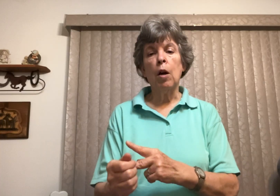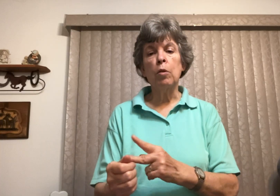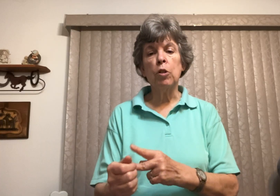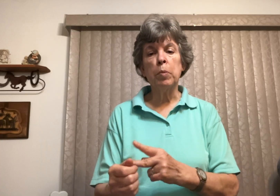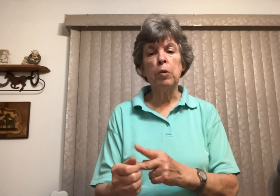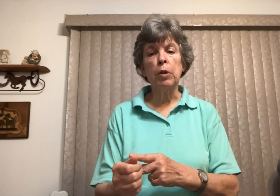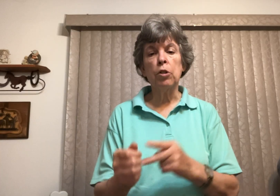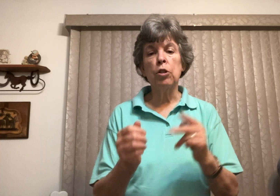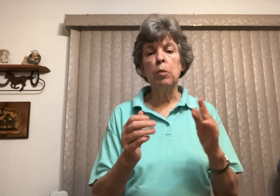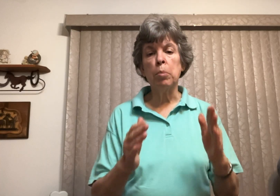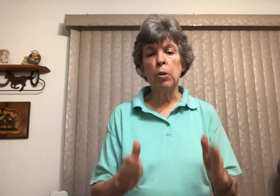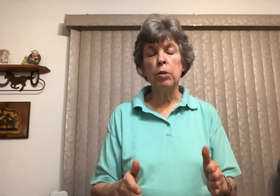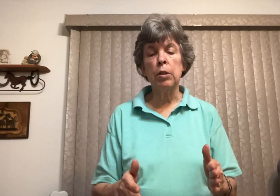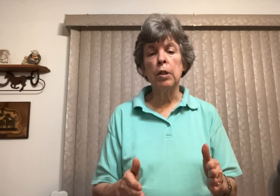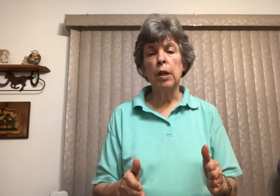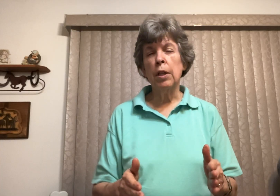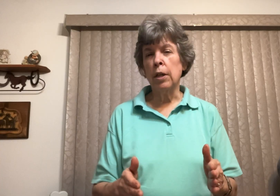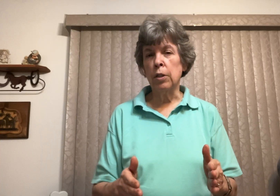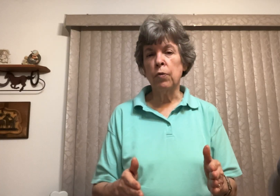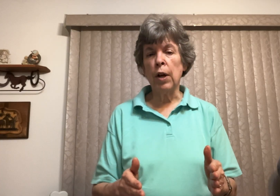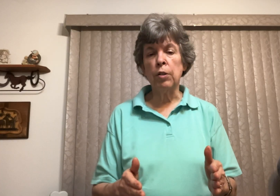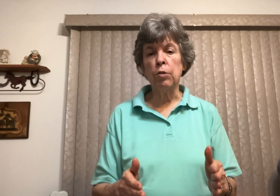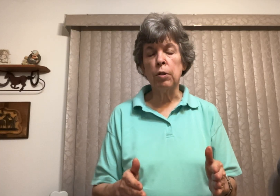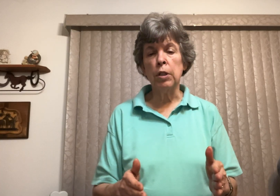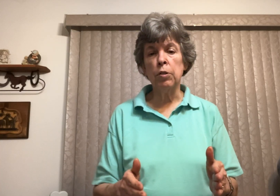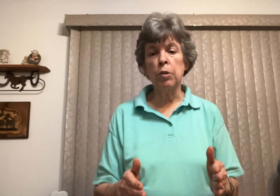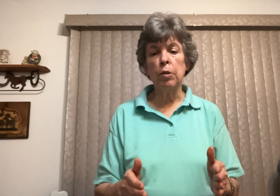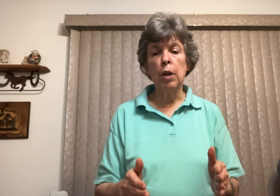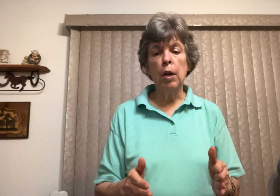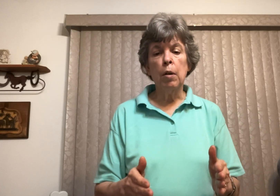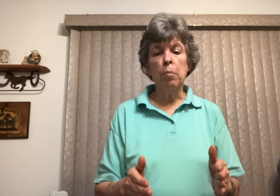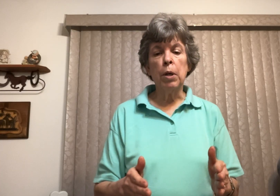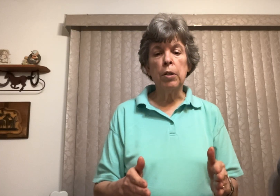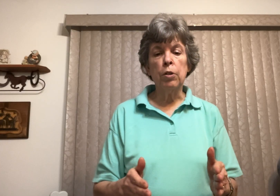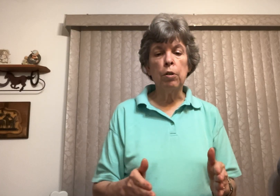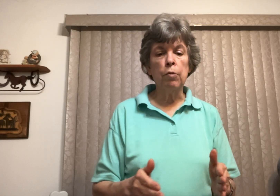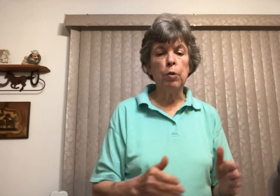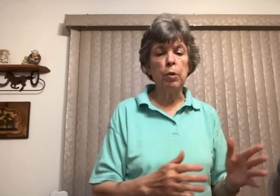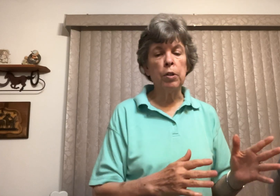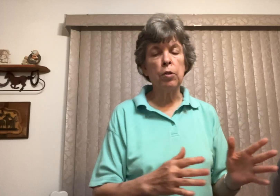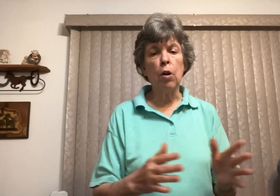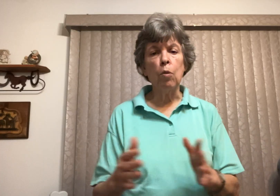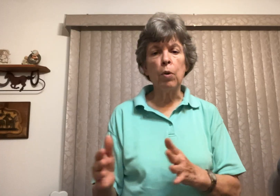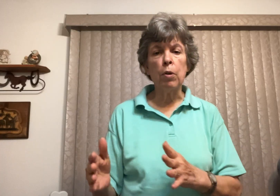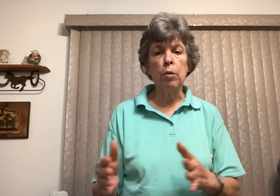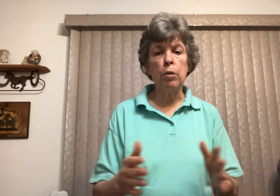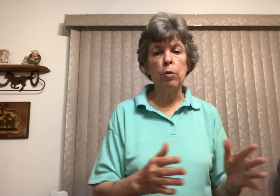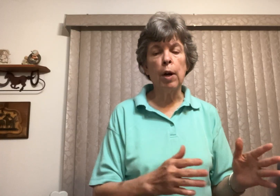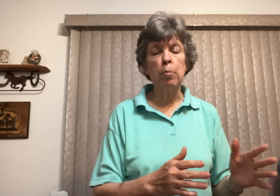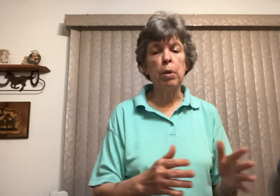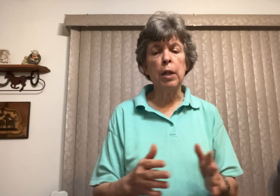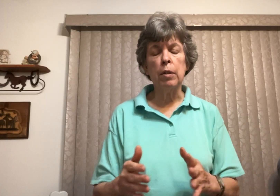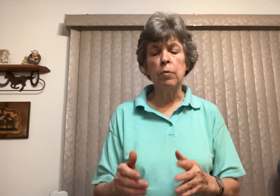just be doing sheep person. That's faster and easier. But, you know, if you were in a song where you had plenty of